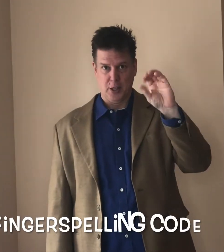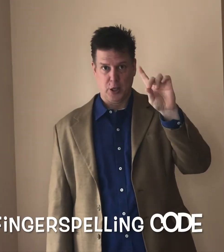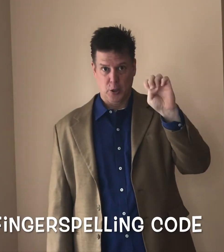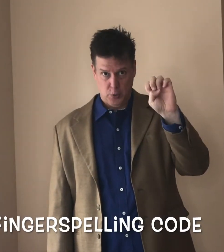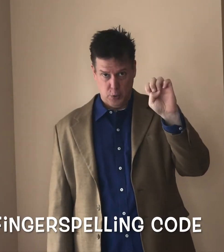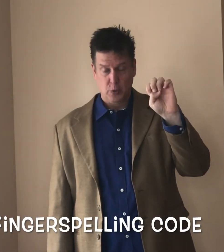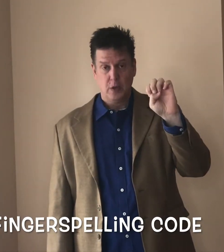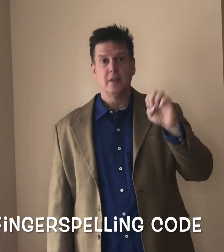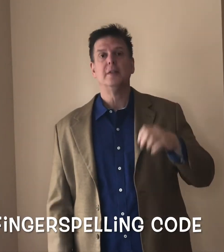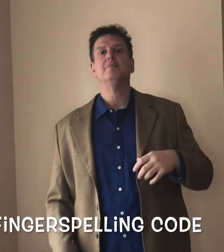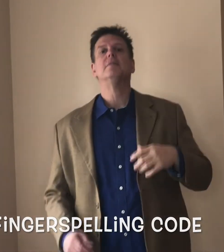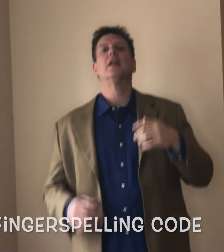Code.